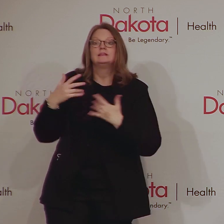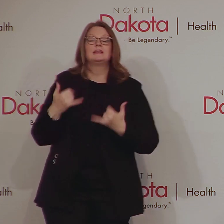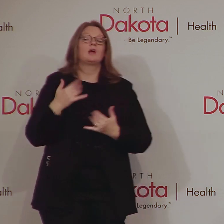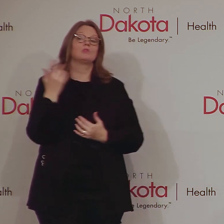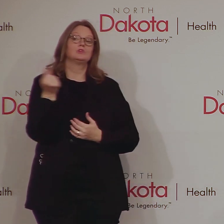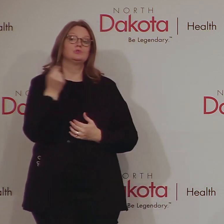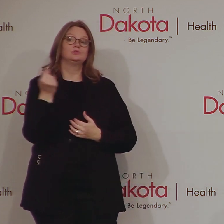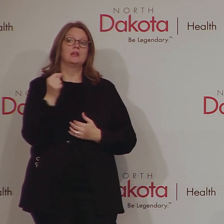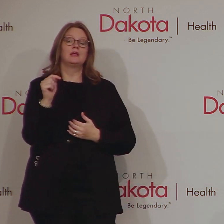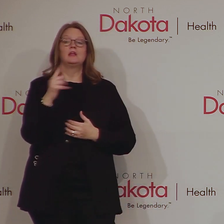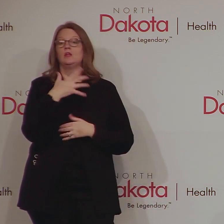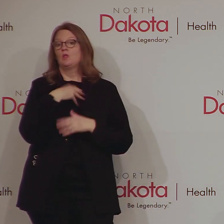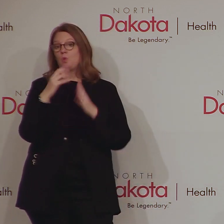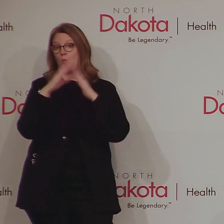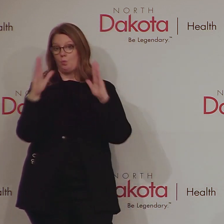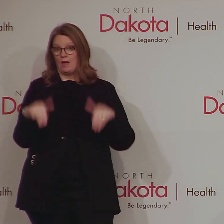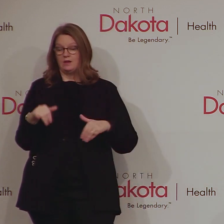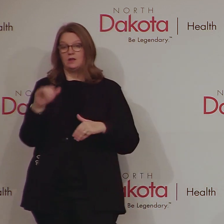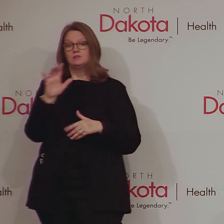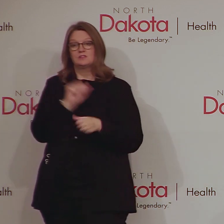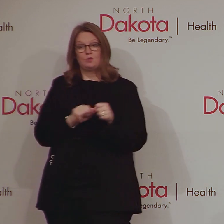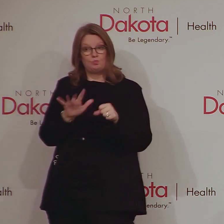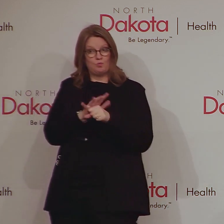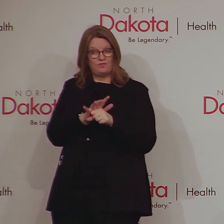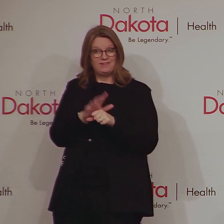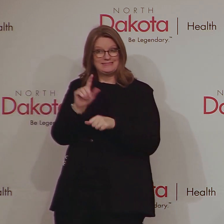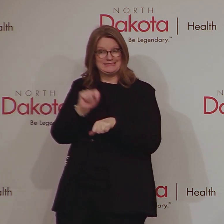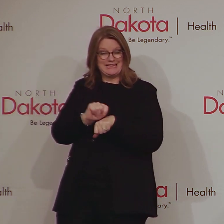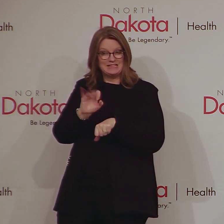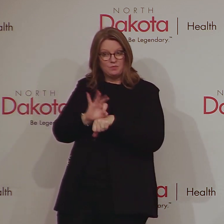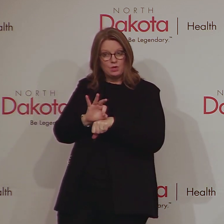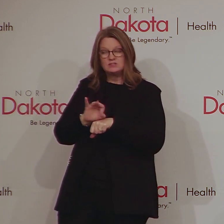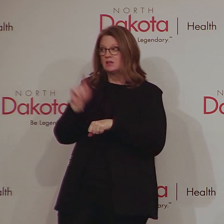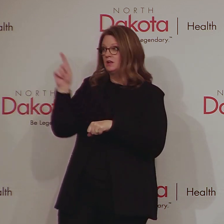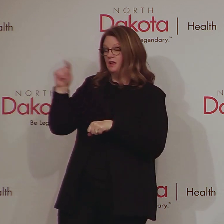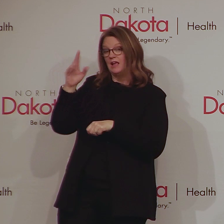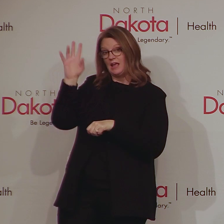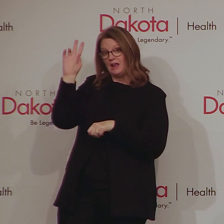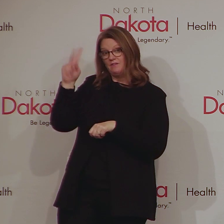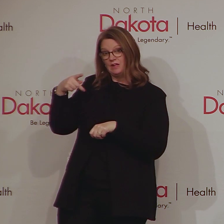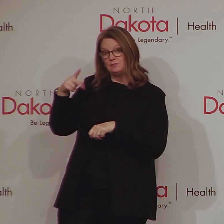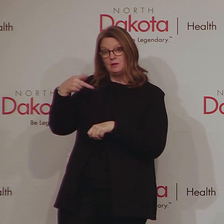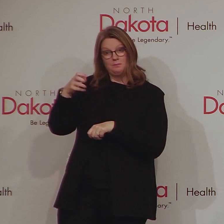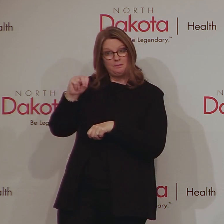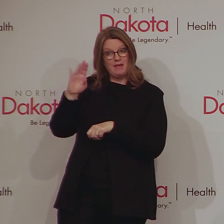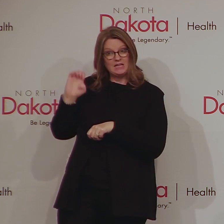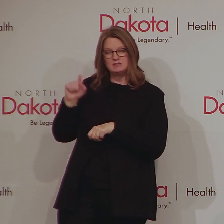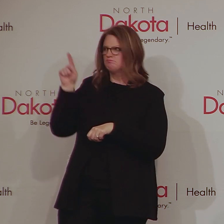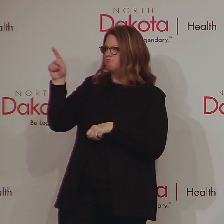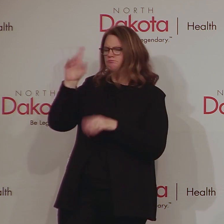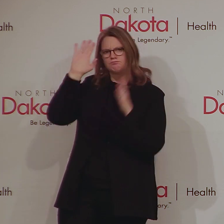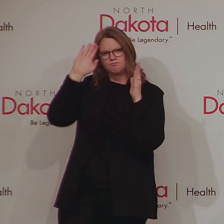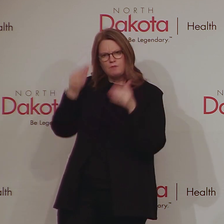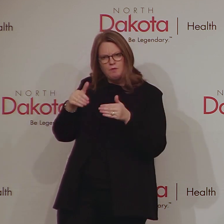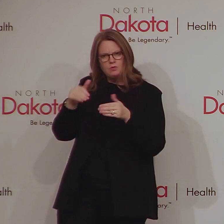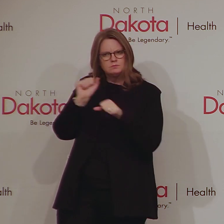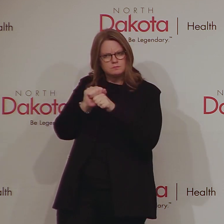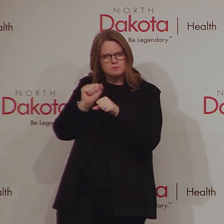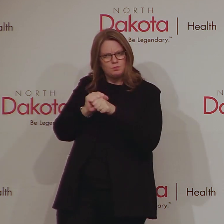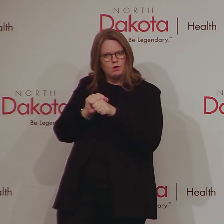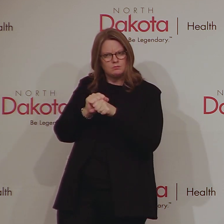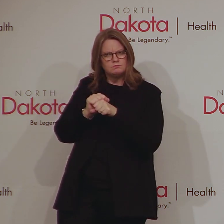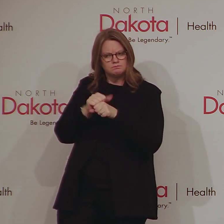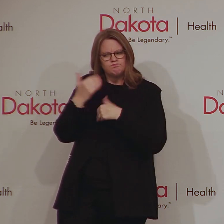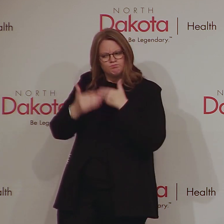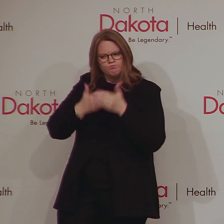House Coronavirus Task Force, Vice President Pence, who continues to stay focused and work hard at the helm of this task